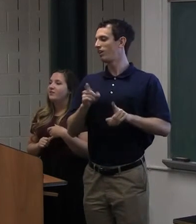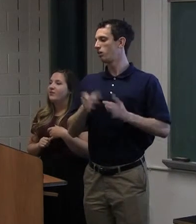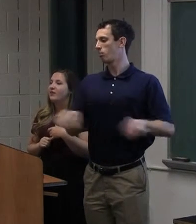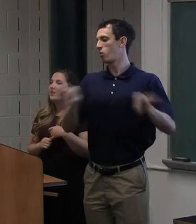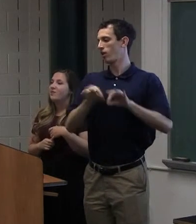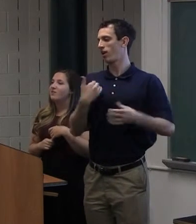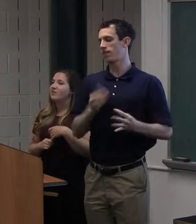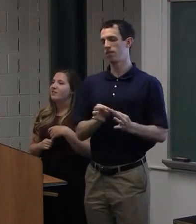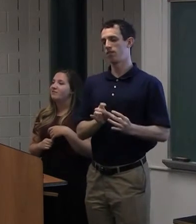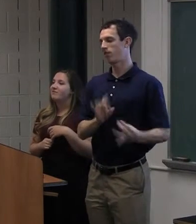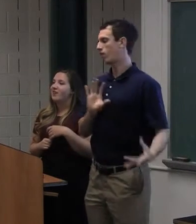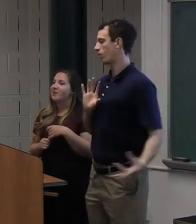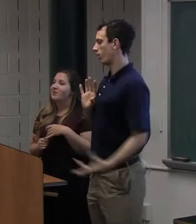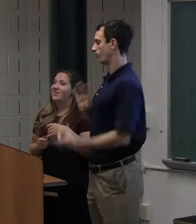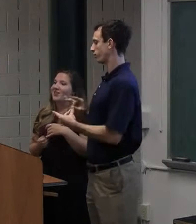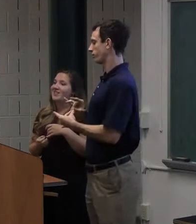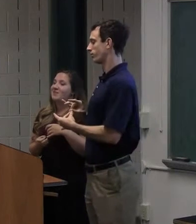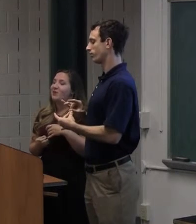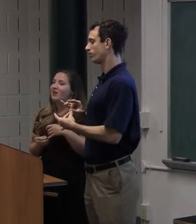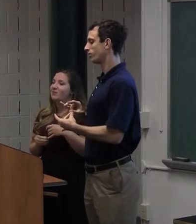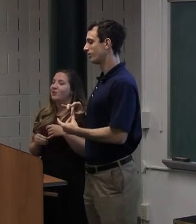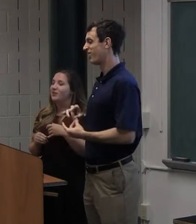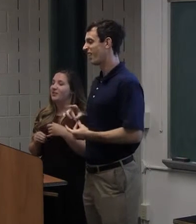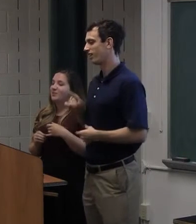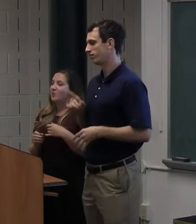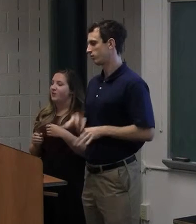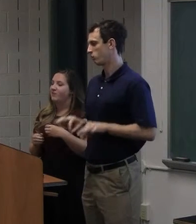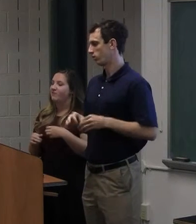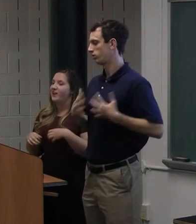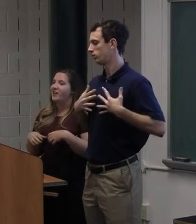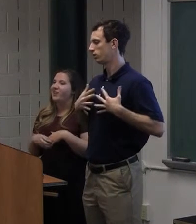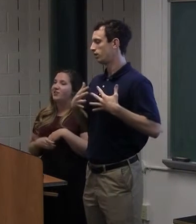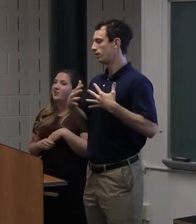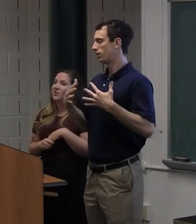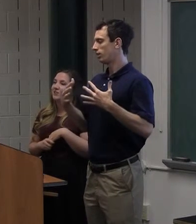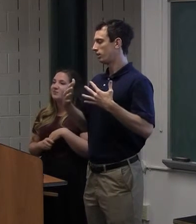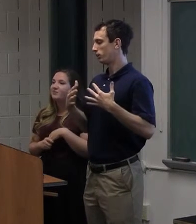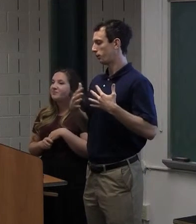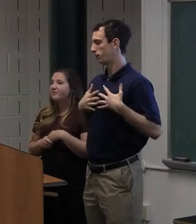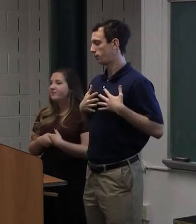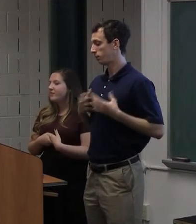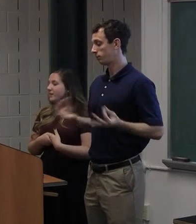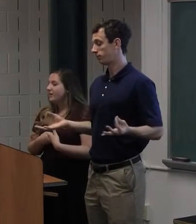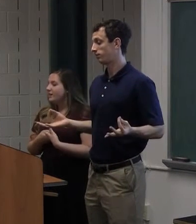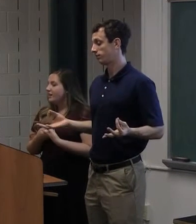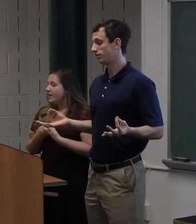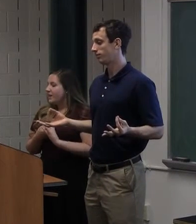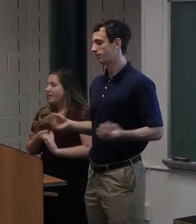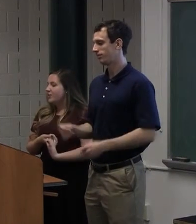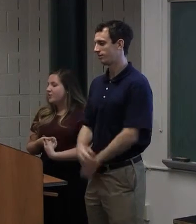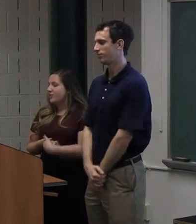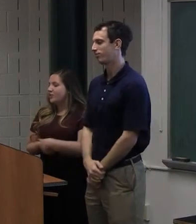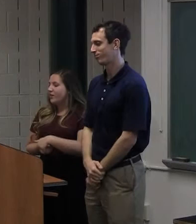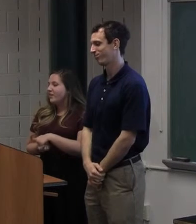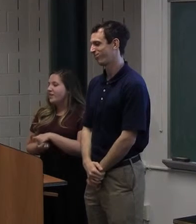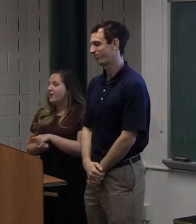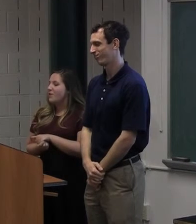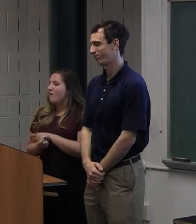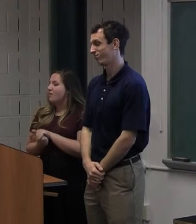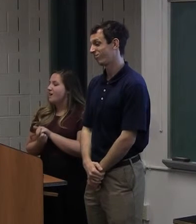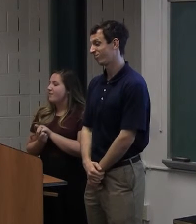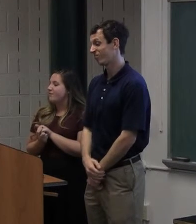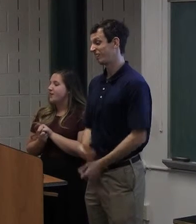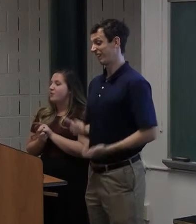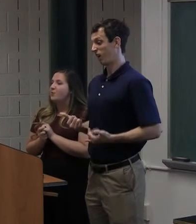breathe. I know it's hard. I know it's crazy, but breathing is important. Finding your center. And just enjoy the